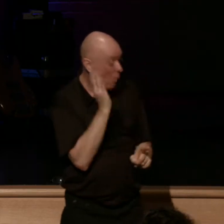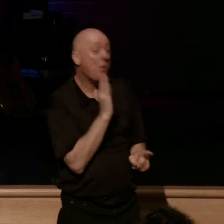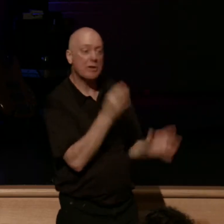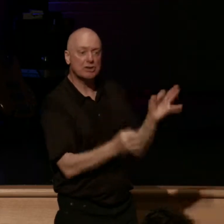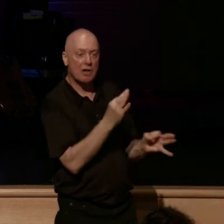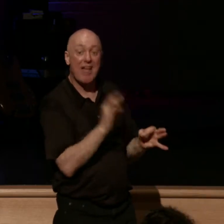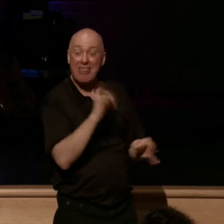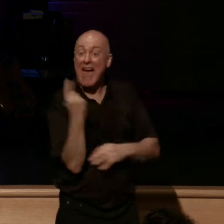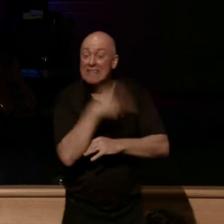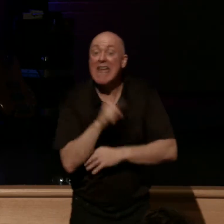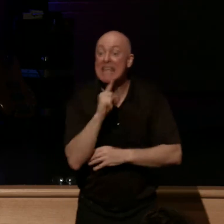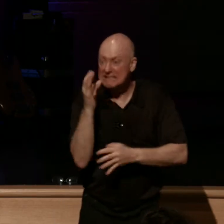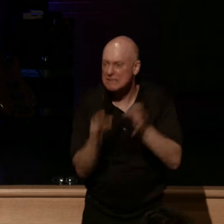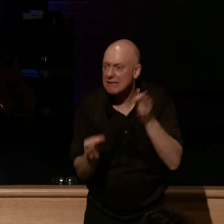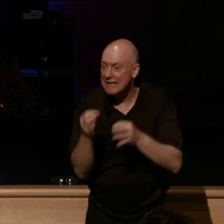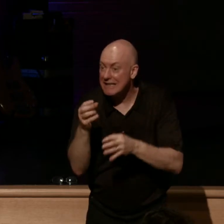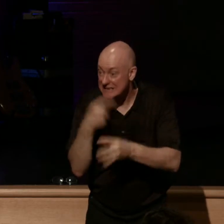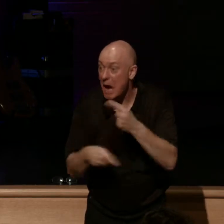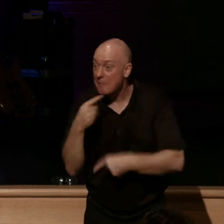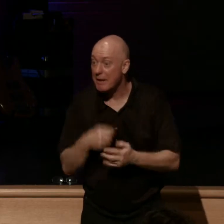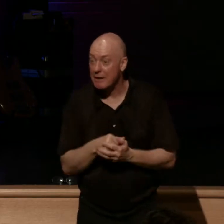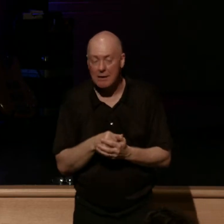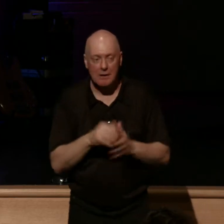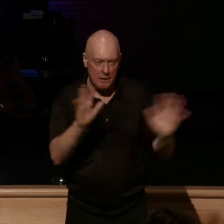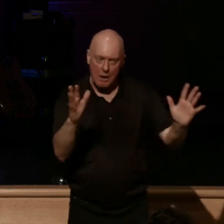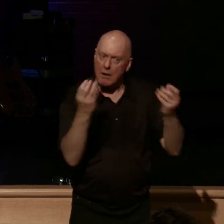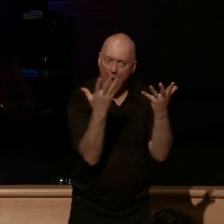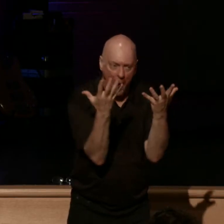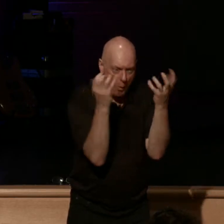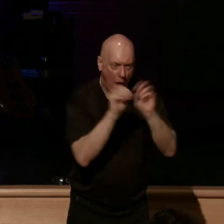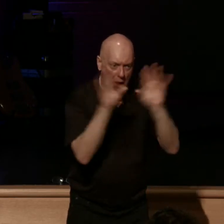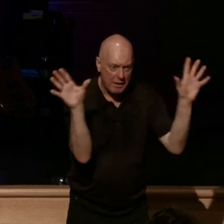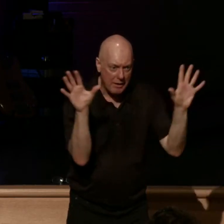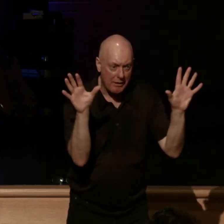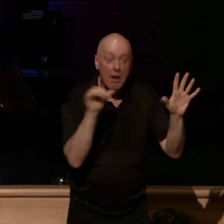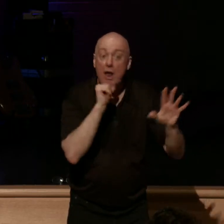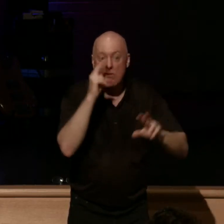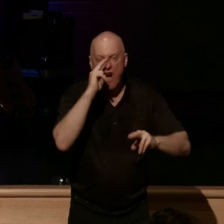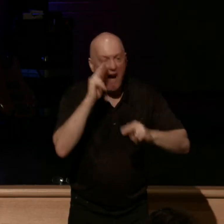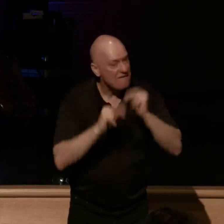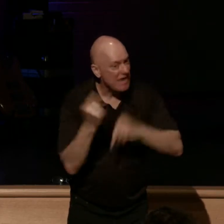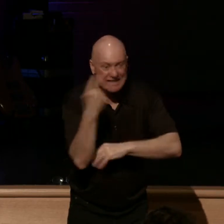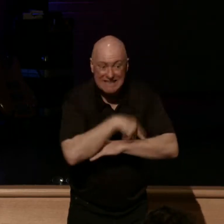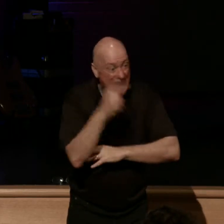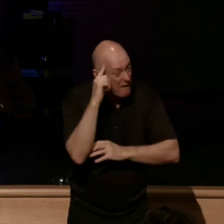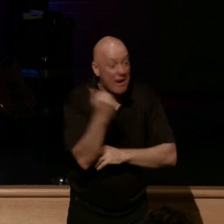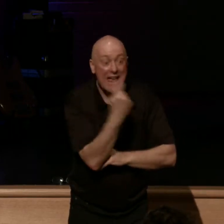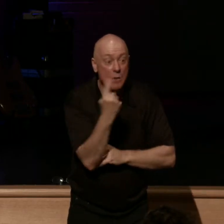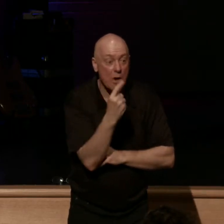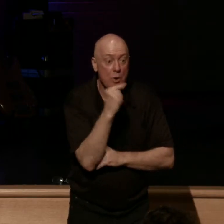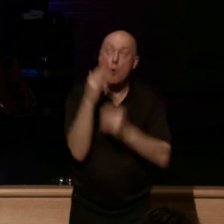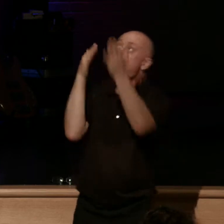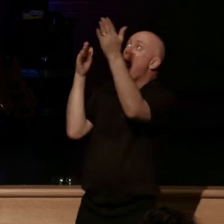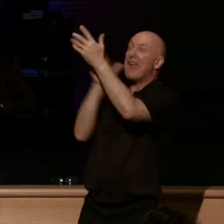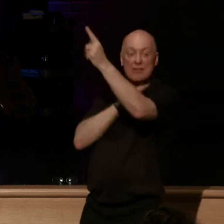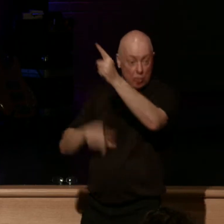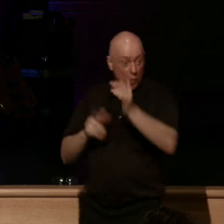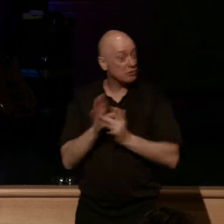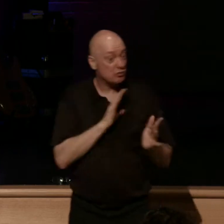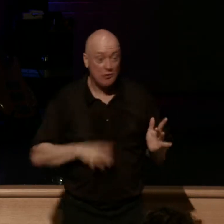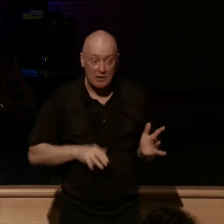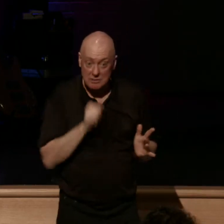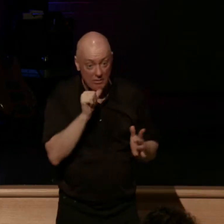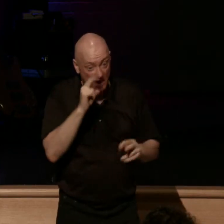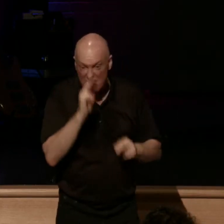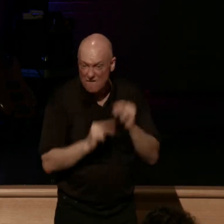That day is coming. Now let's be crystal clear, that will not be a fun day for anyone who is opposed to the Lord Jesus